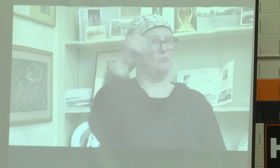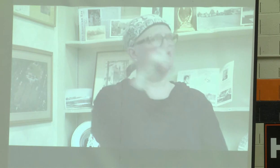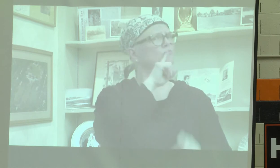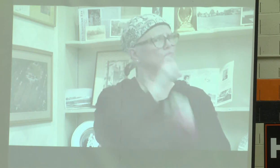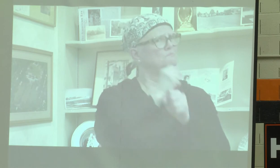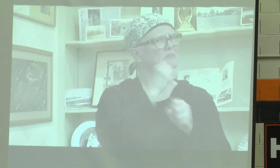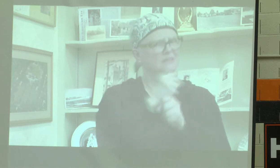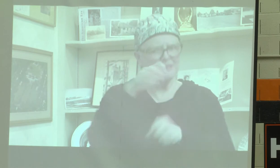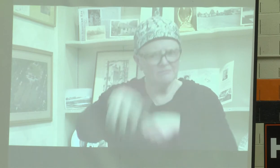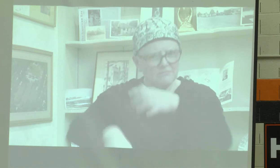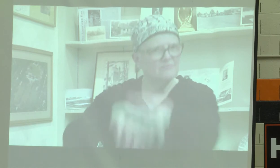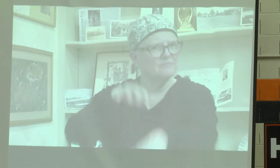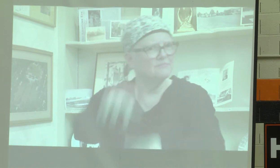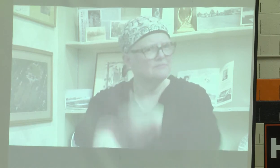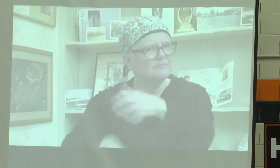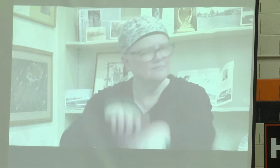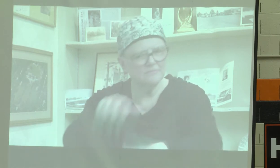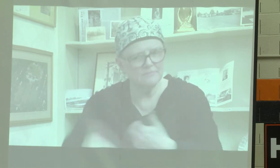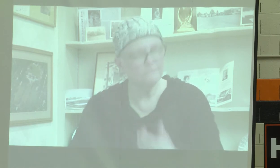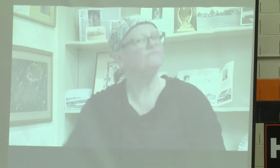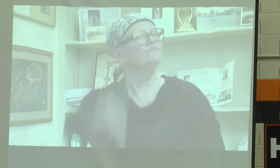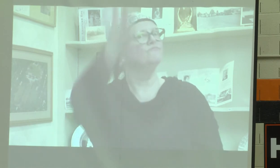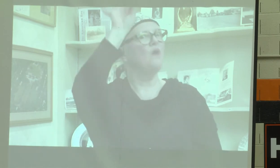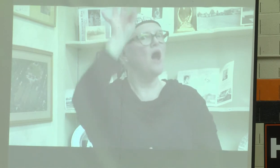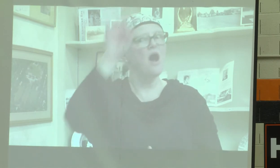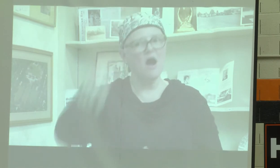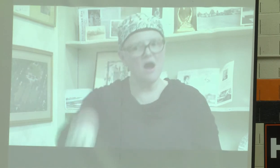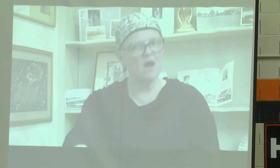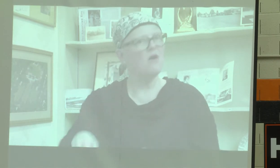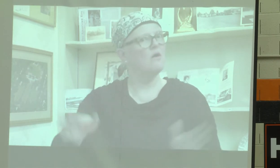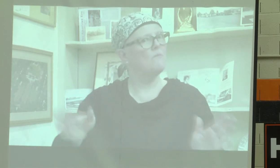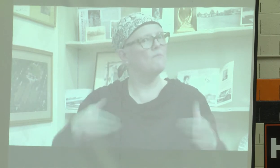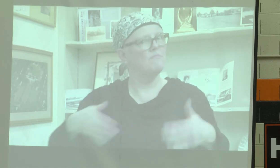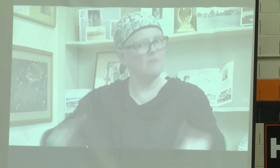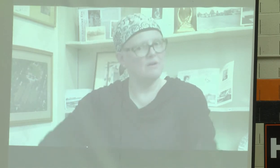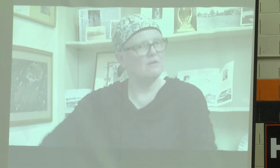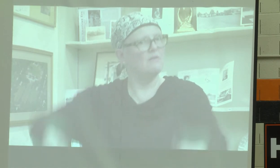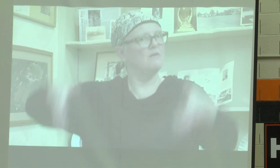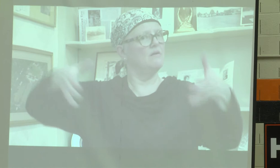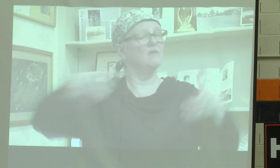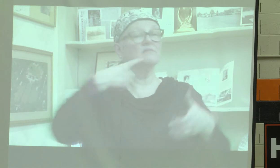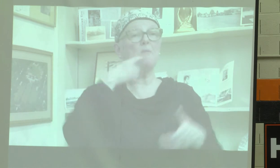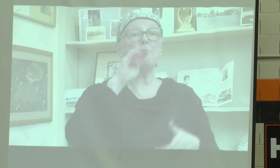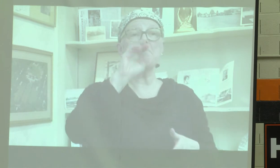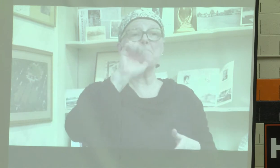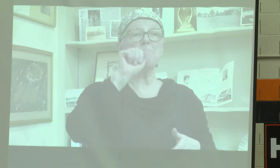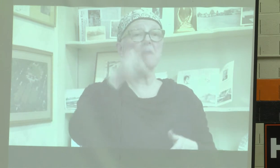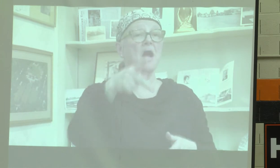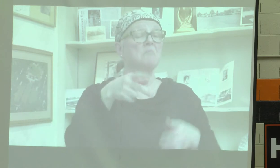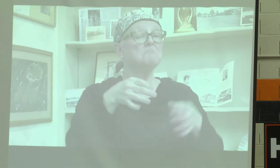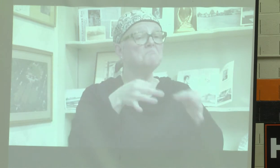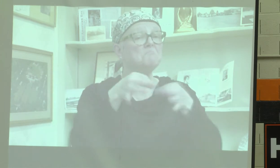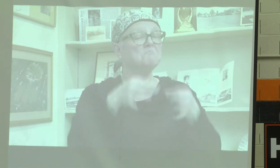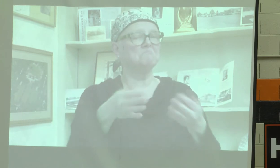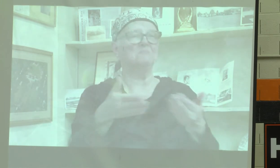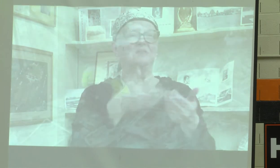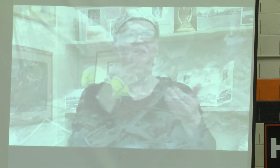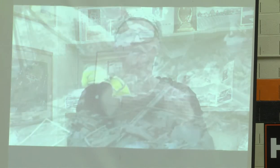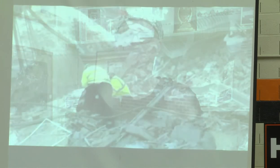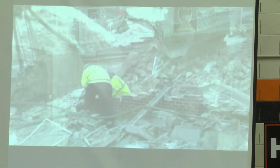Two guys from the demolition company were able to retrieve the time capsule. They said the map